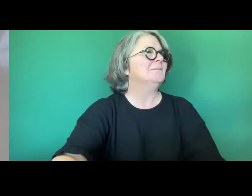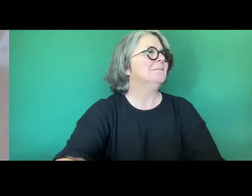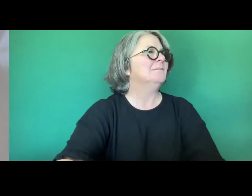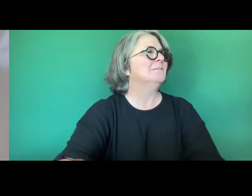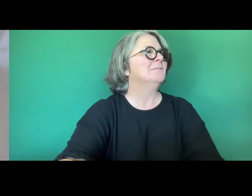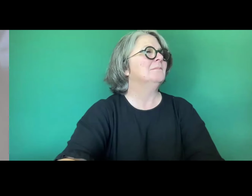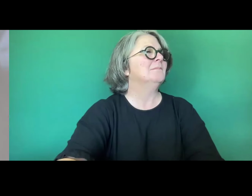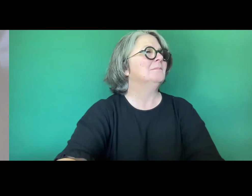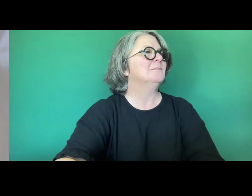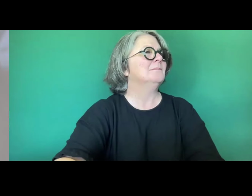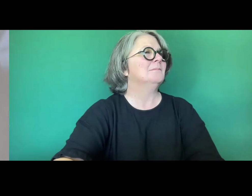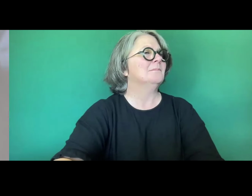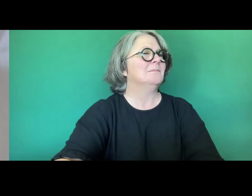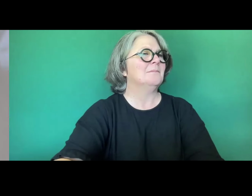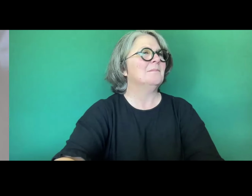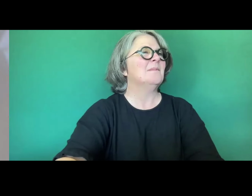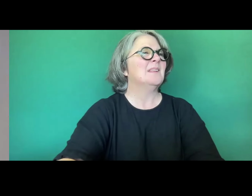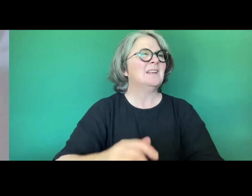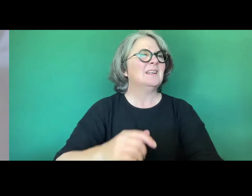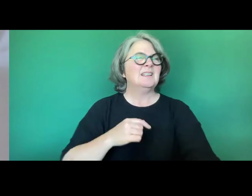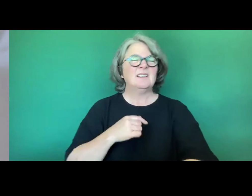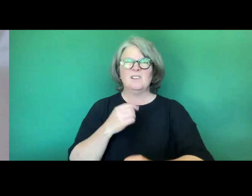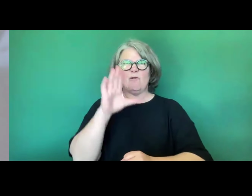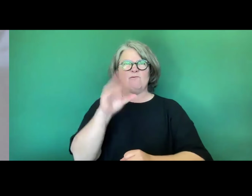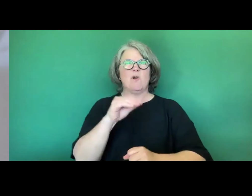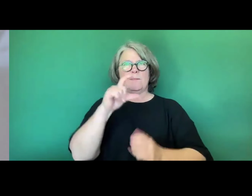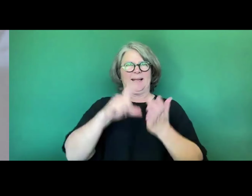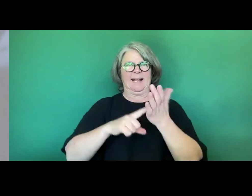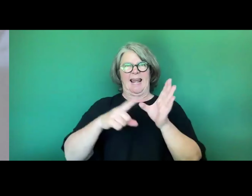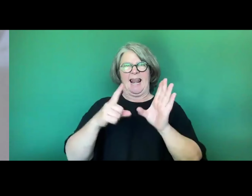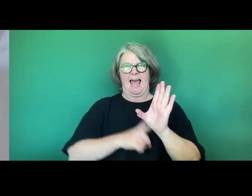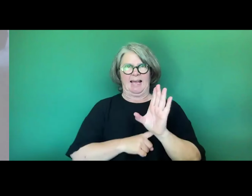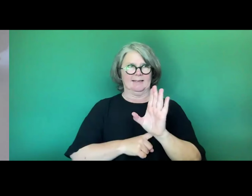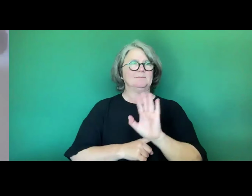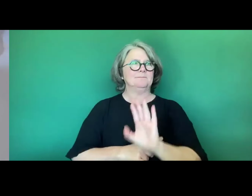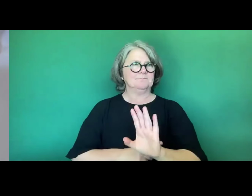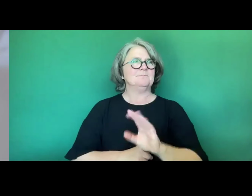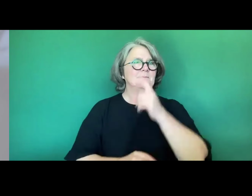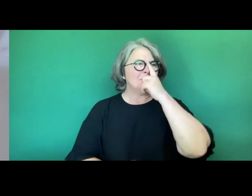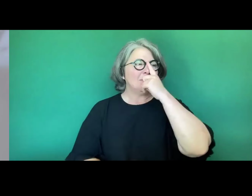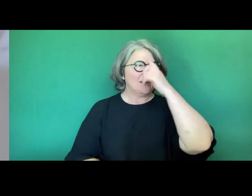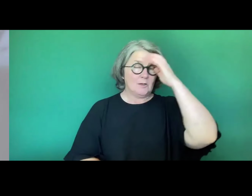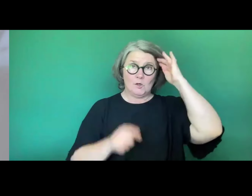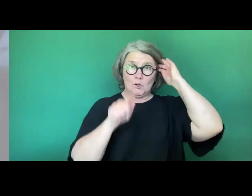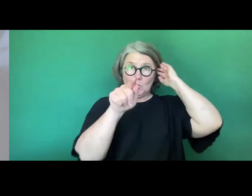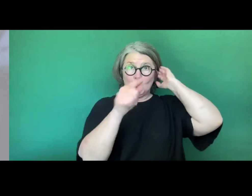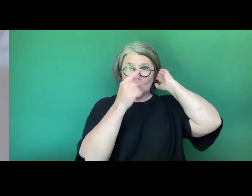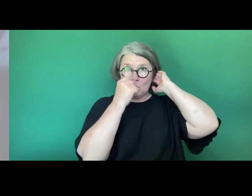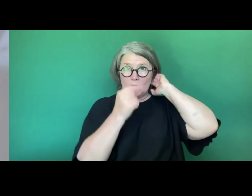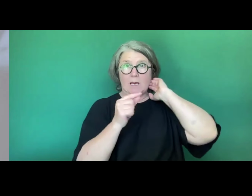Crayola air dry clay, right? And what you can do is you can actually,